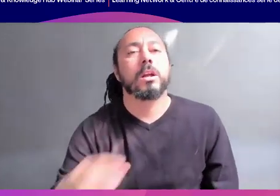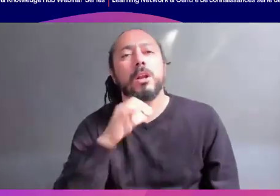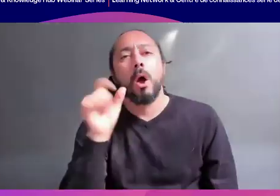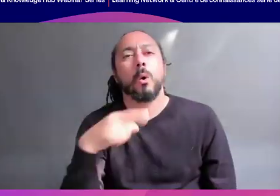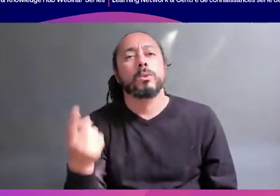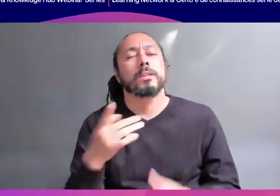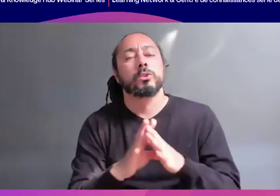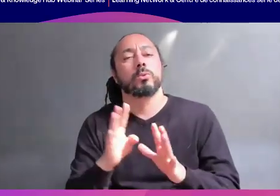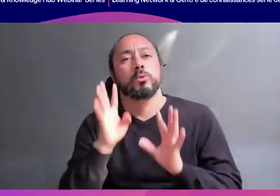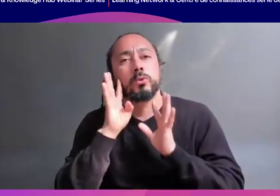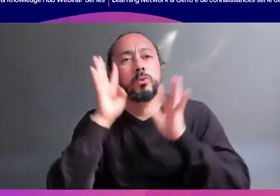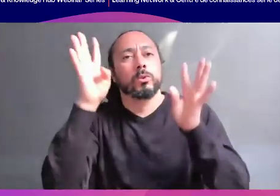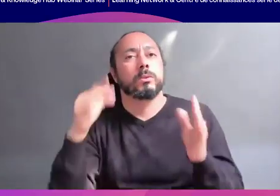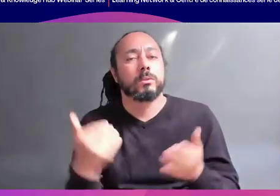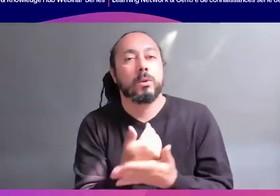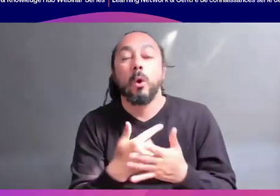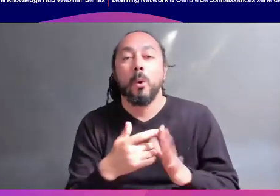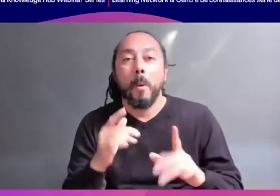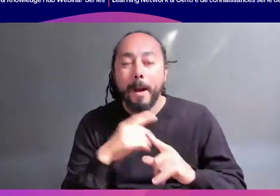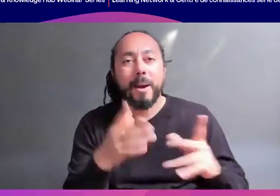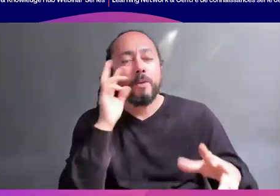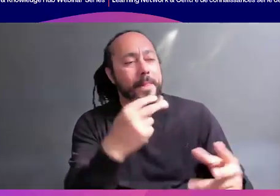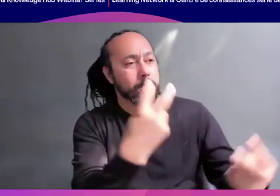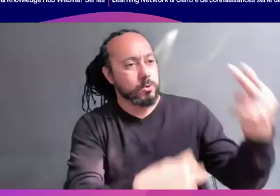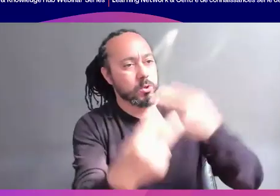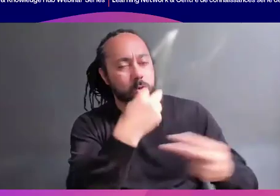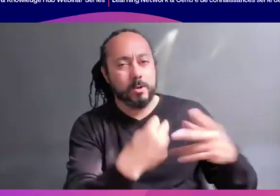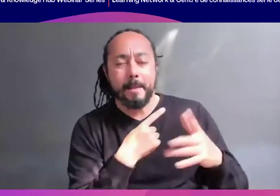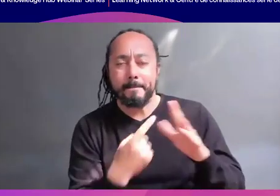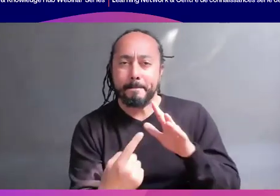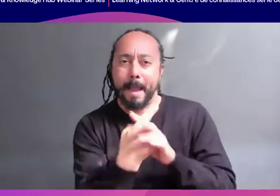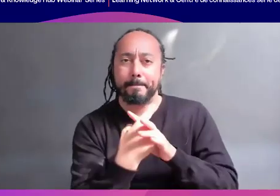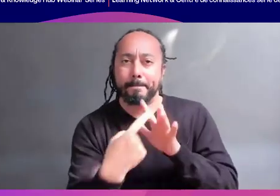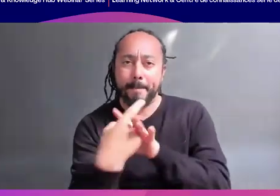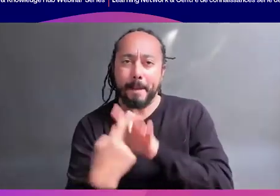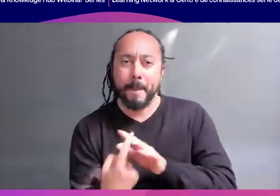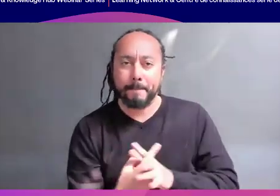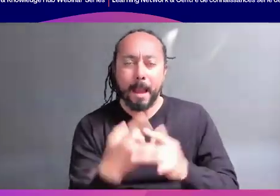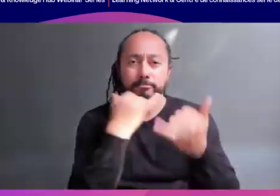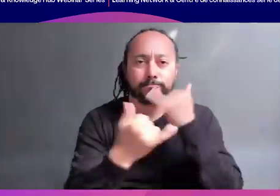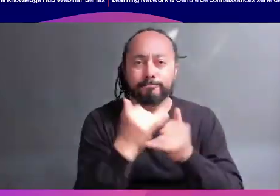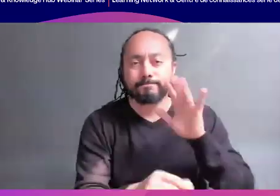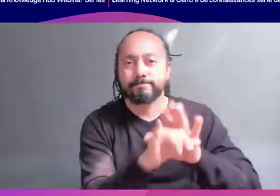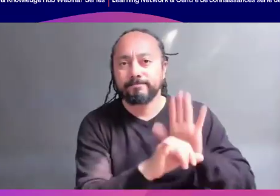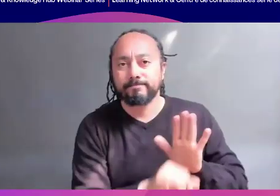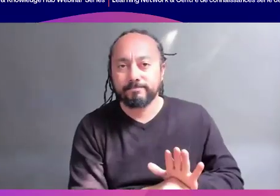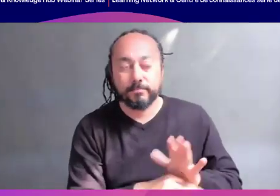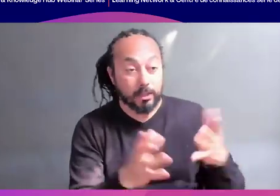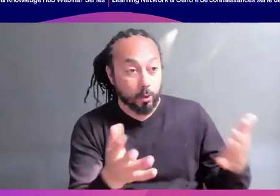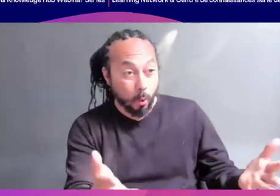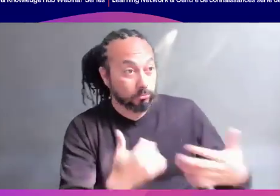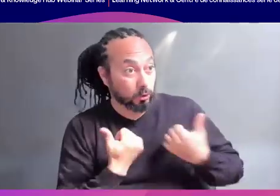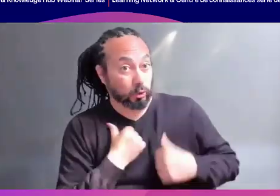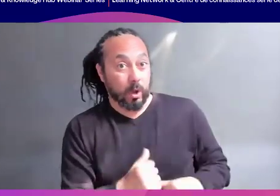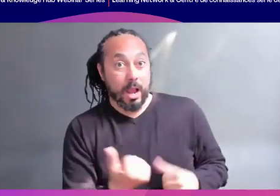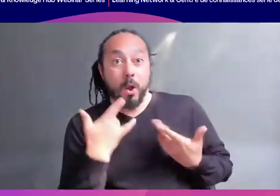to actually have them poke holes in our work and break the prototypes. So it's not just about building, it's saying, please try to